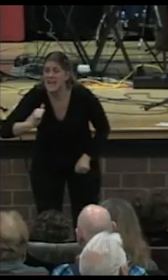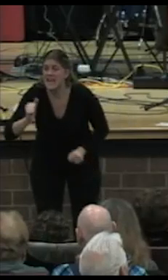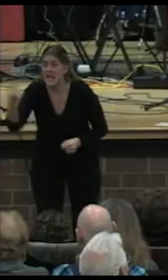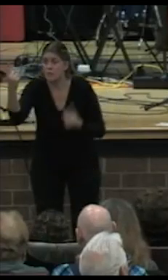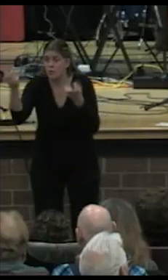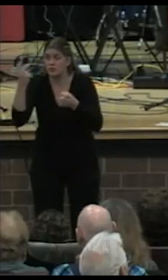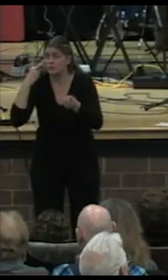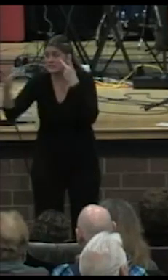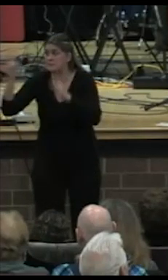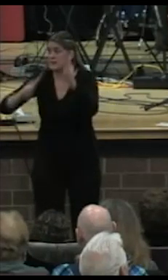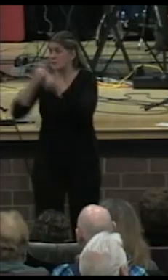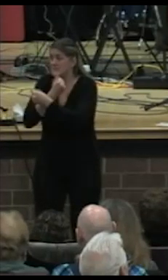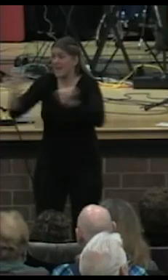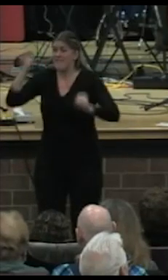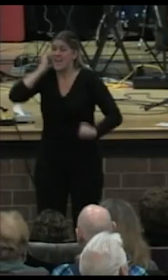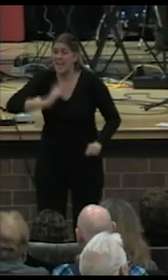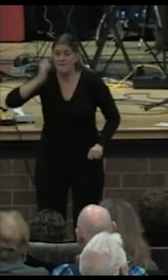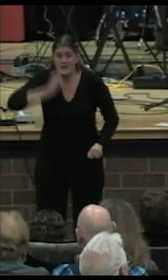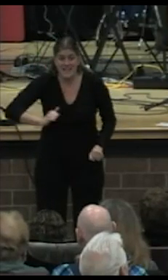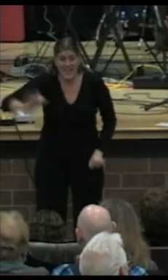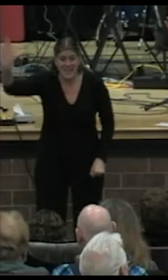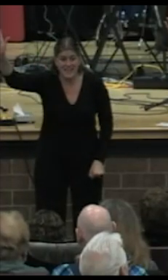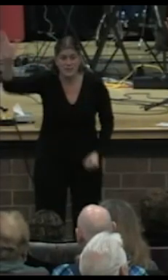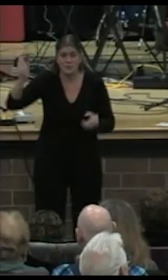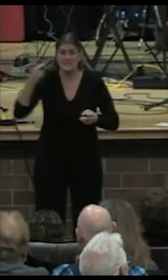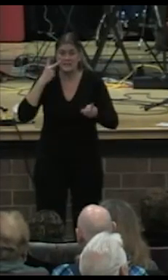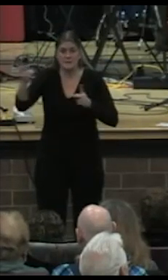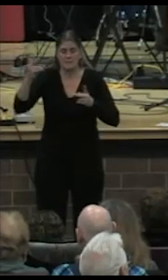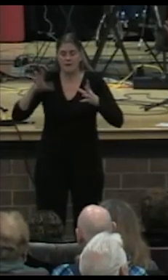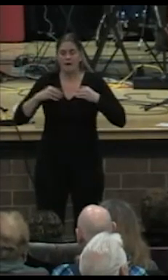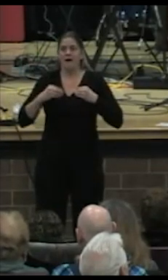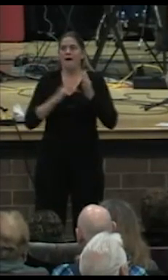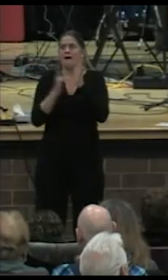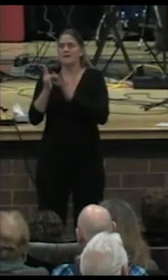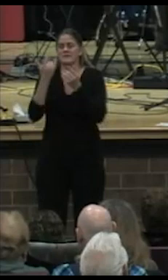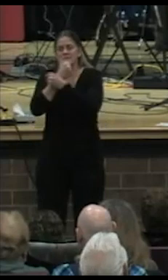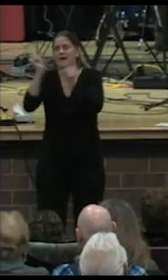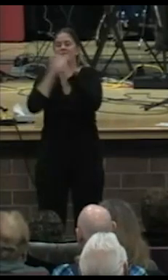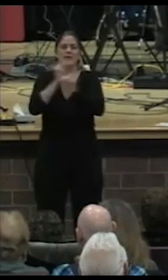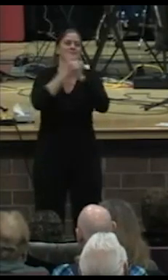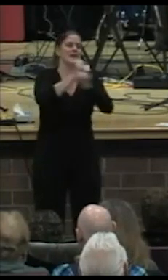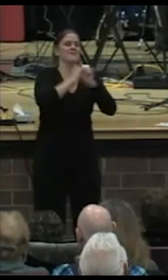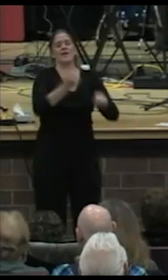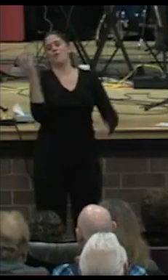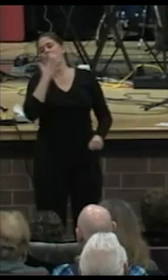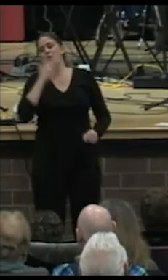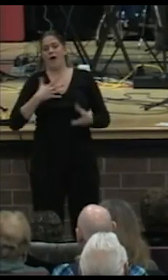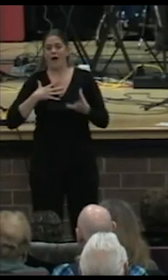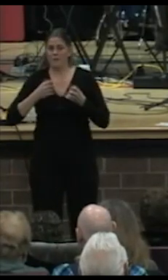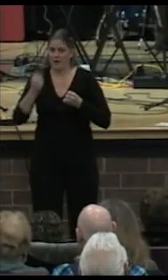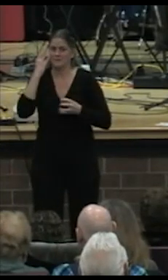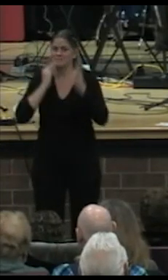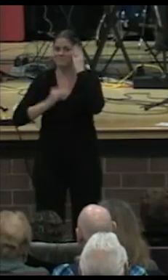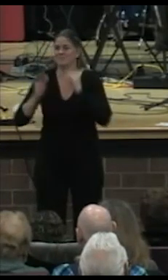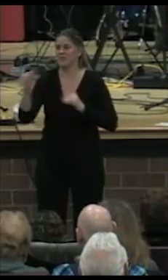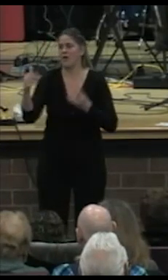some of that? How many people love to rejoice with people coming to Christ? I want some of that.